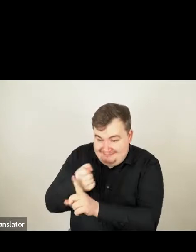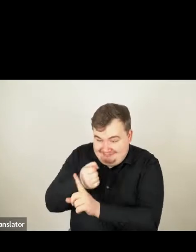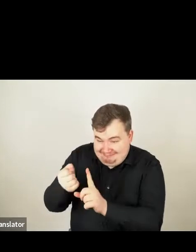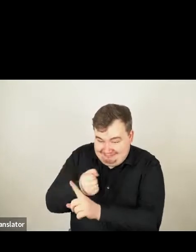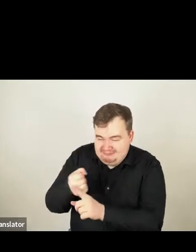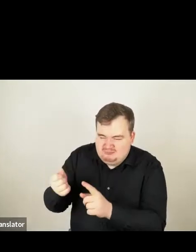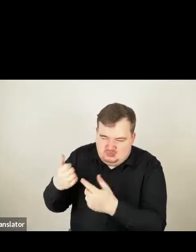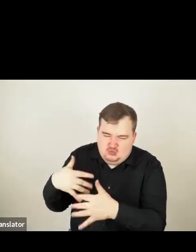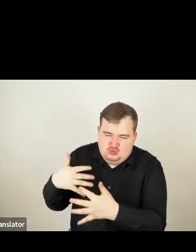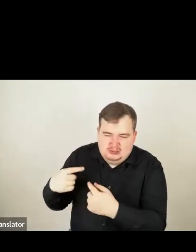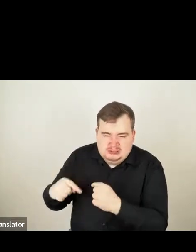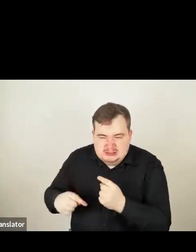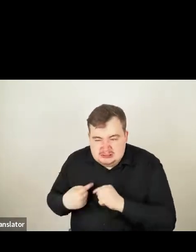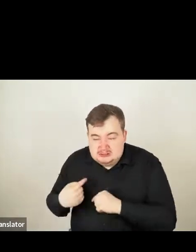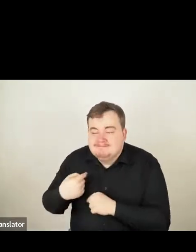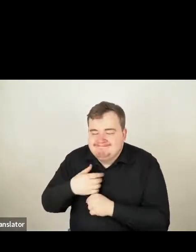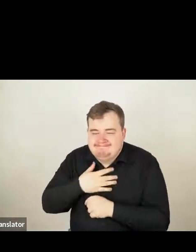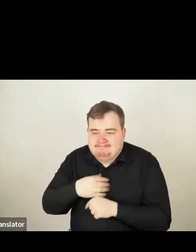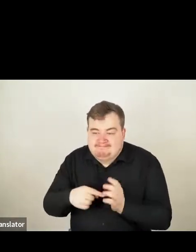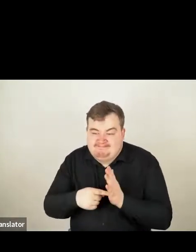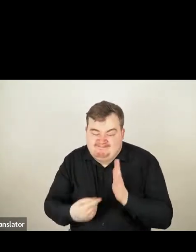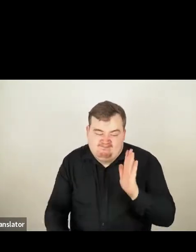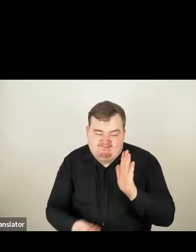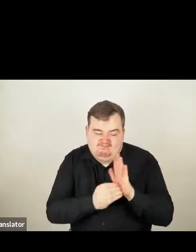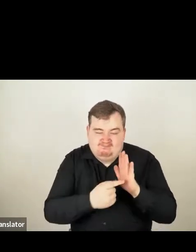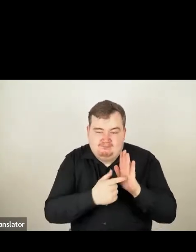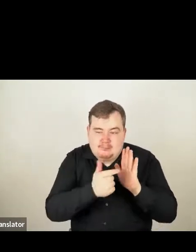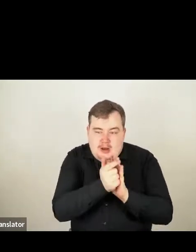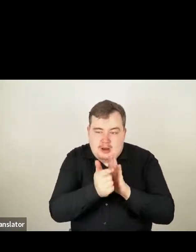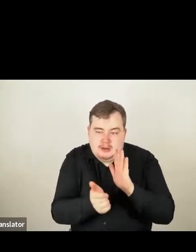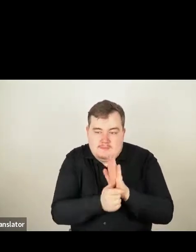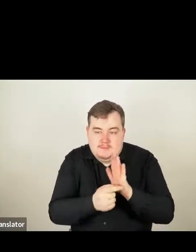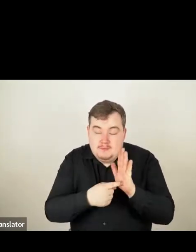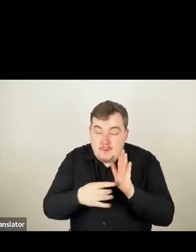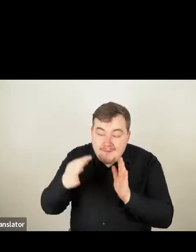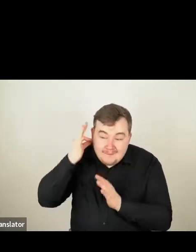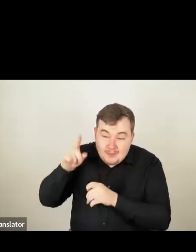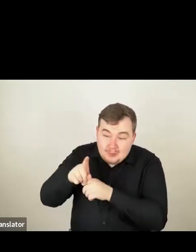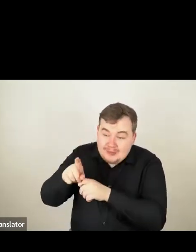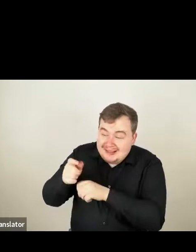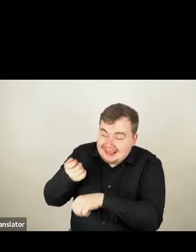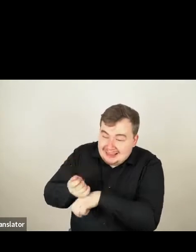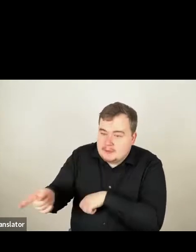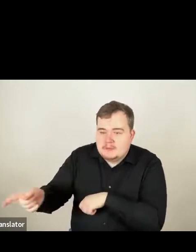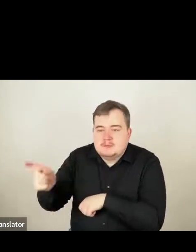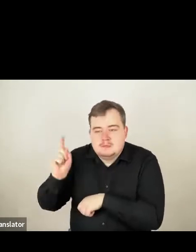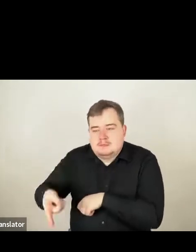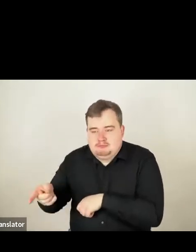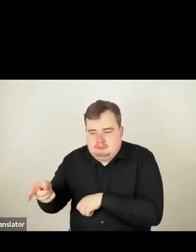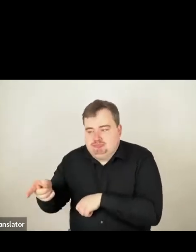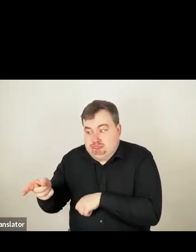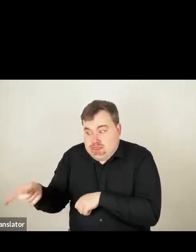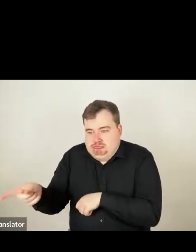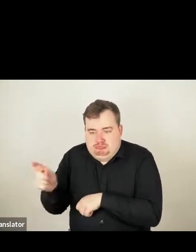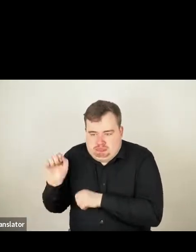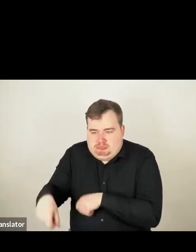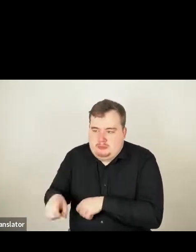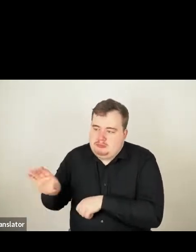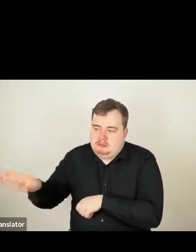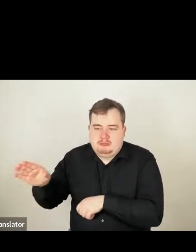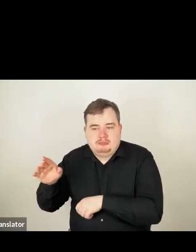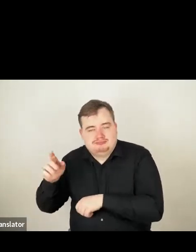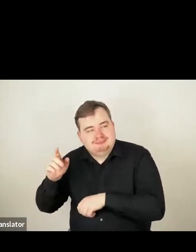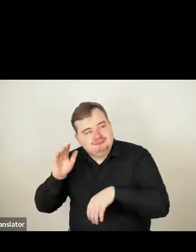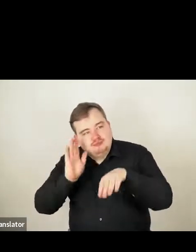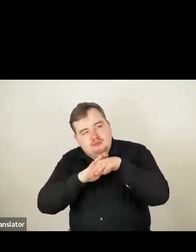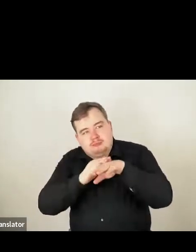in order to enable women to report the domestic violence because there was not a confidence, not a trust on the legal mechanism, on the